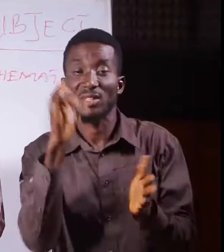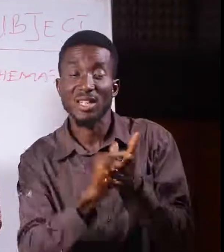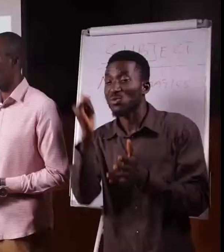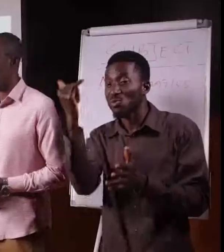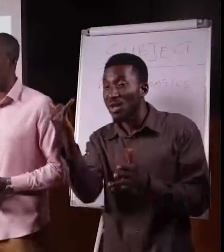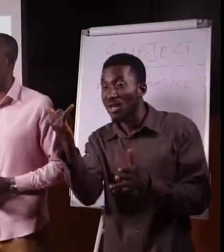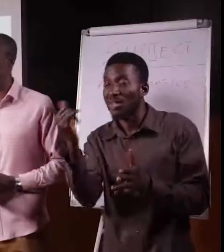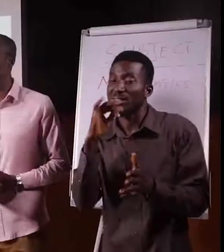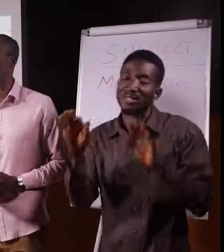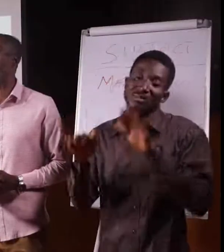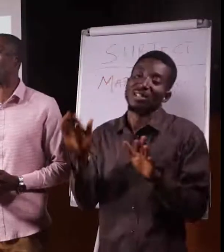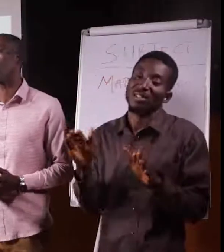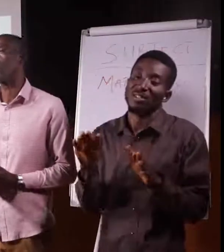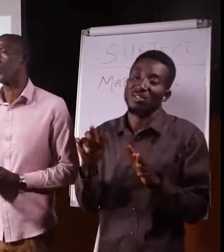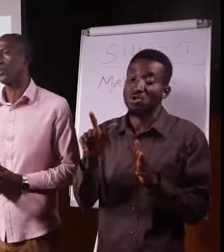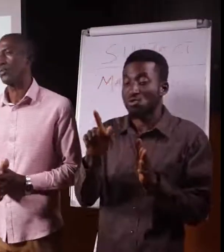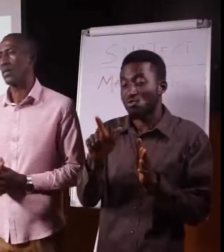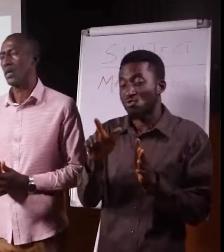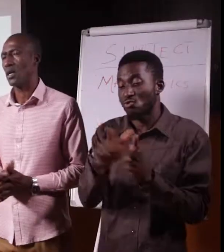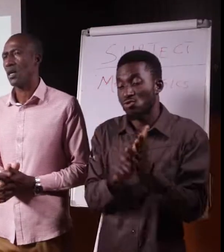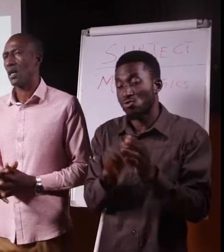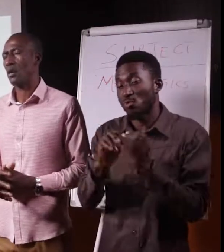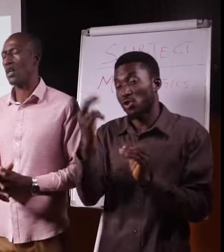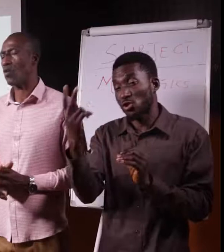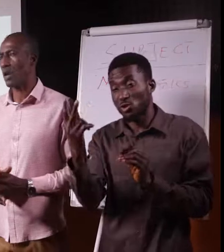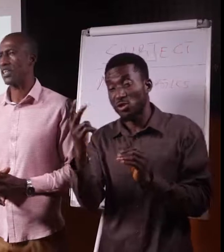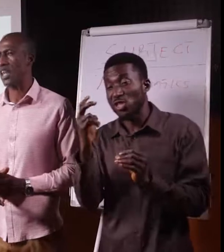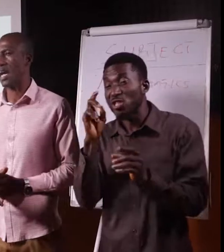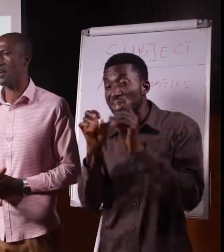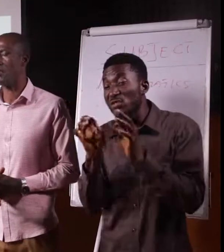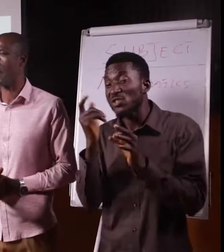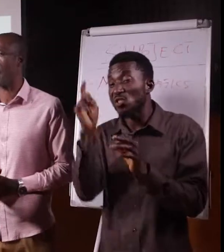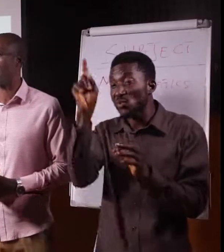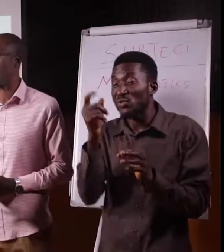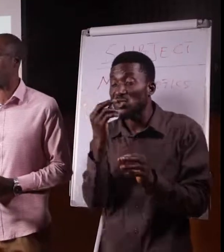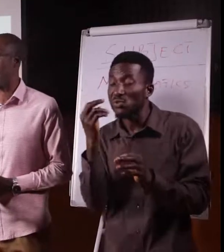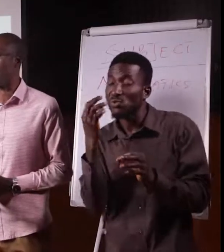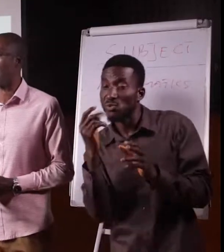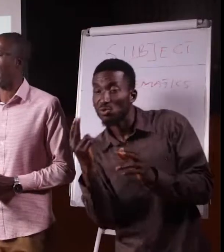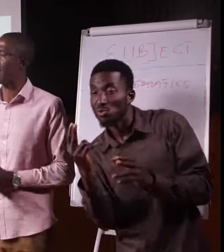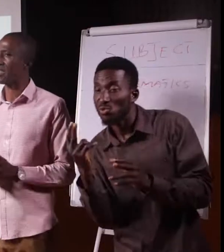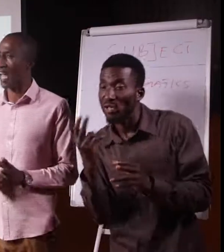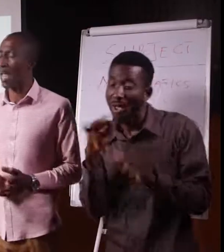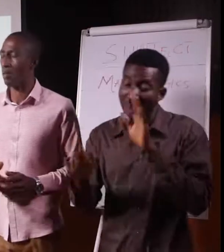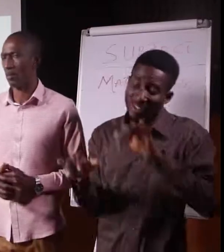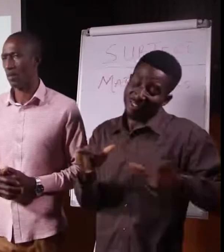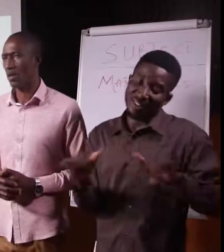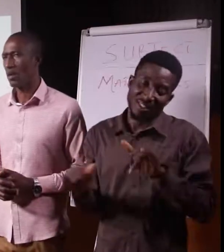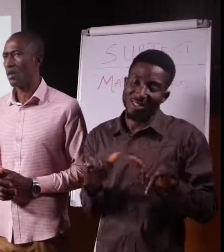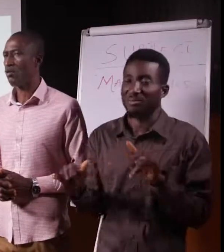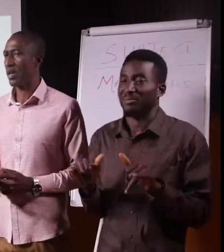balanced. Then rule number 2, if the coefficient of the balancing terms are the